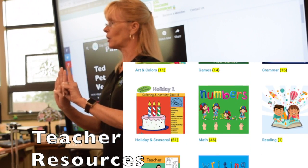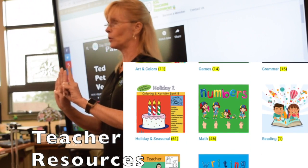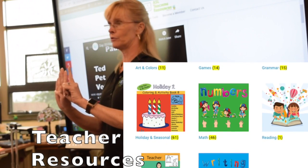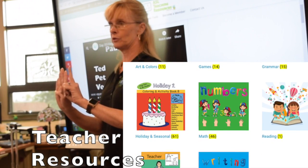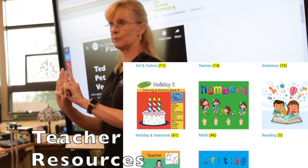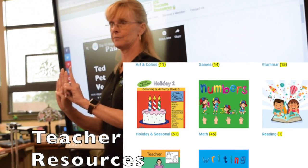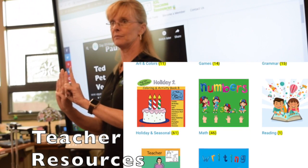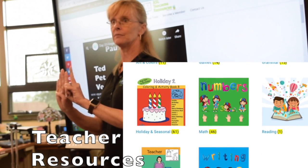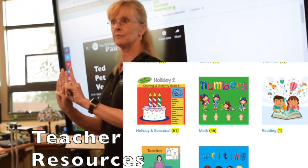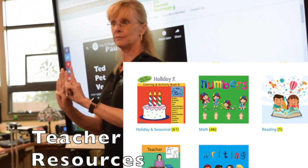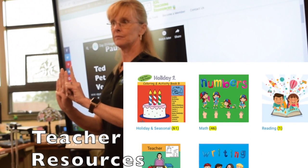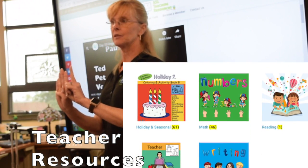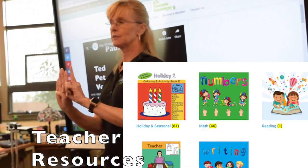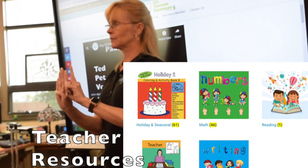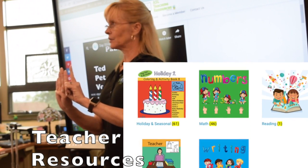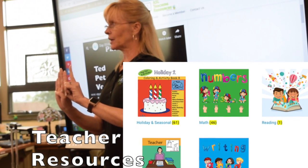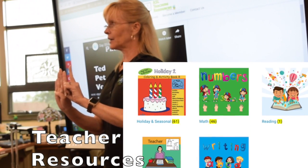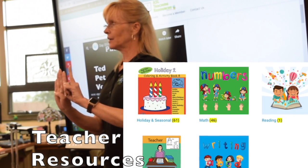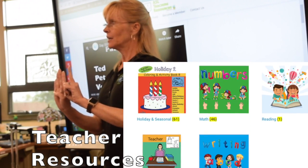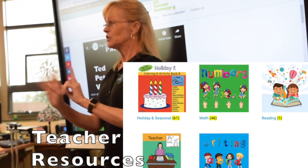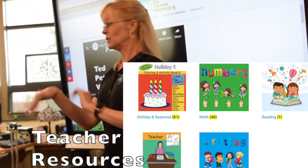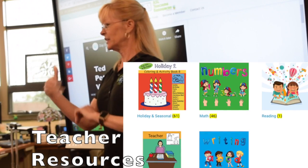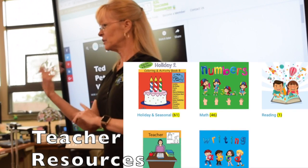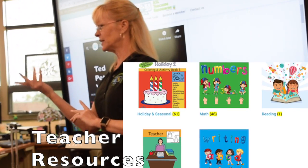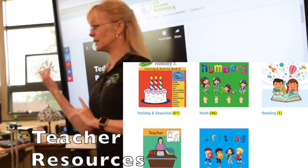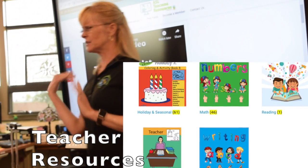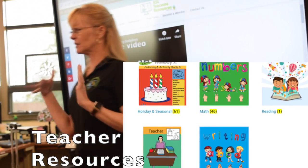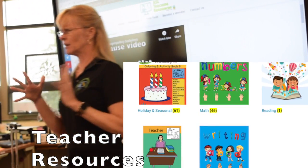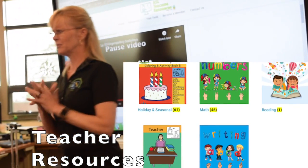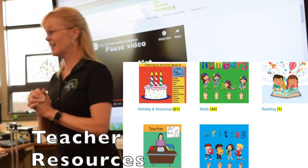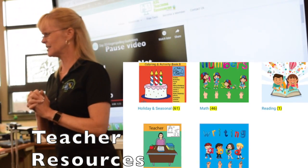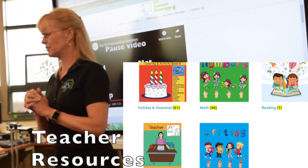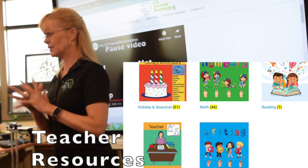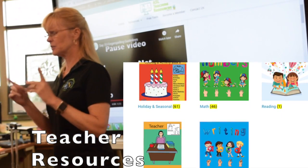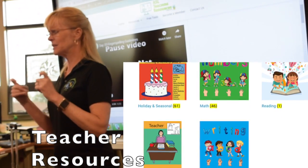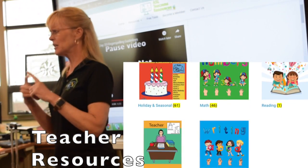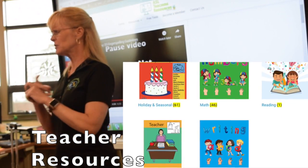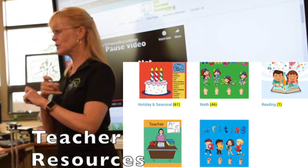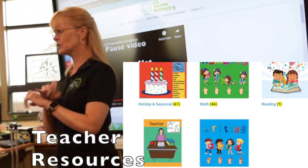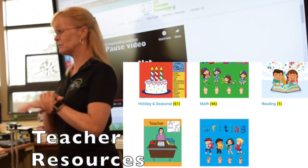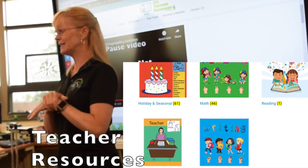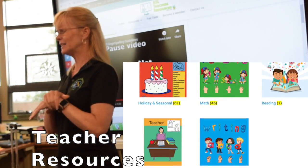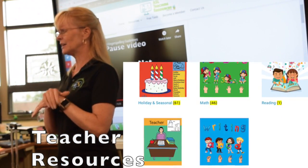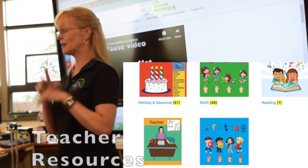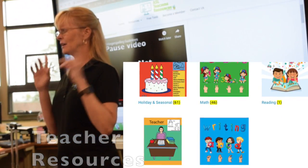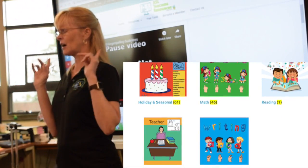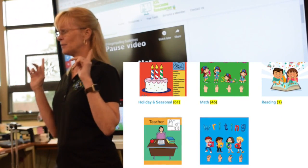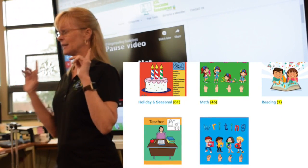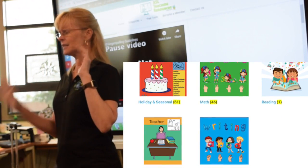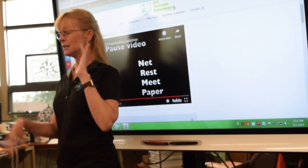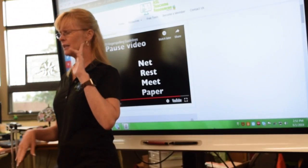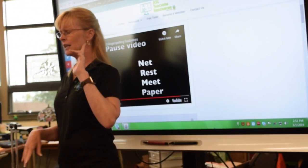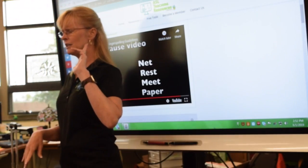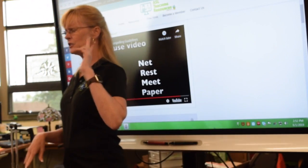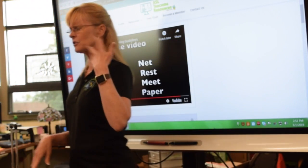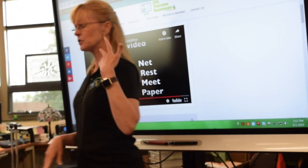you. Okay? So little hints, lots of different things, but numbers are completely complex. In English, there's